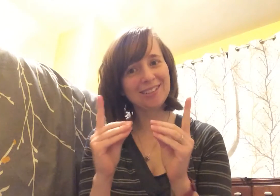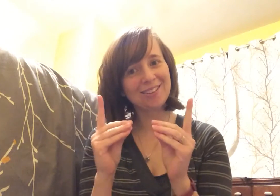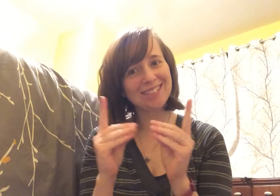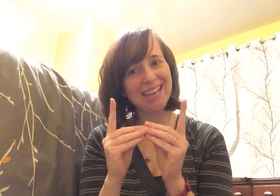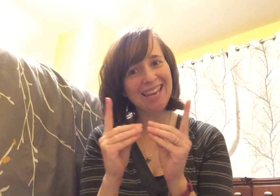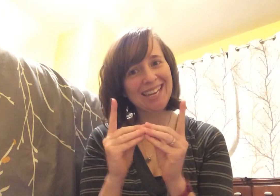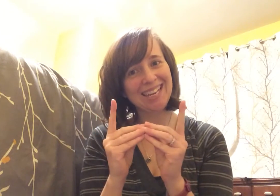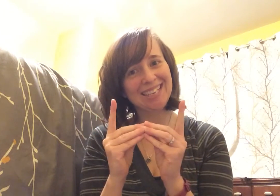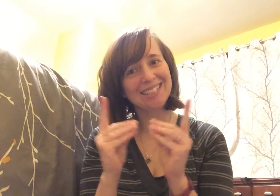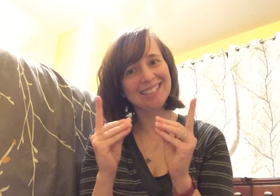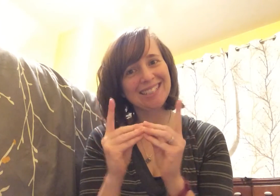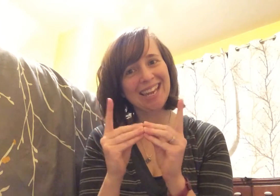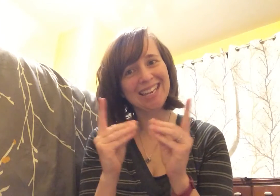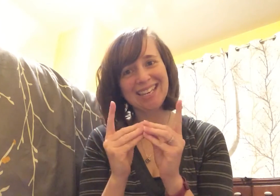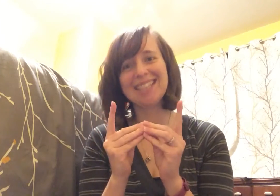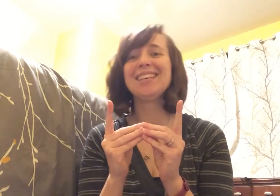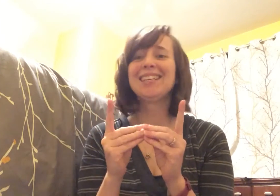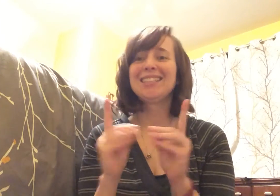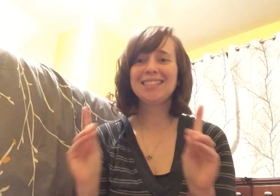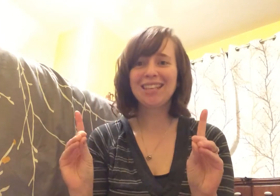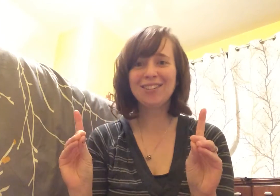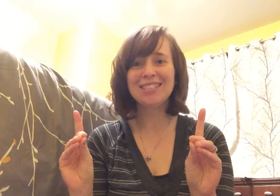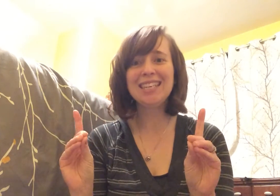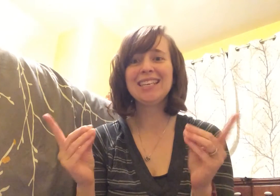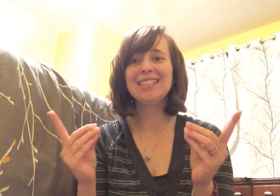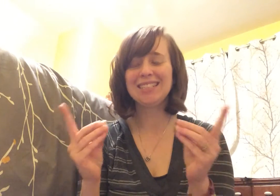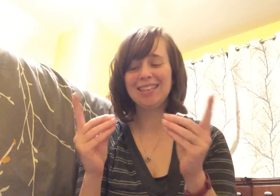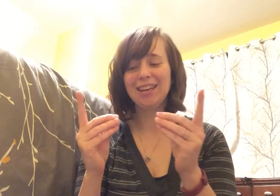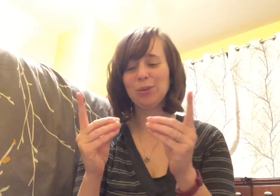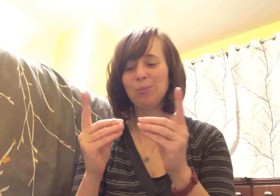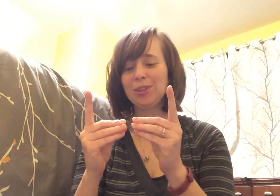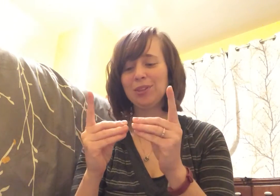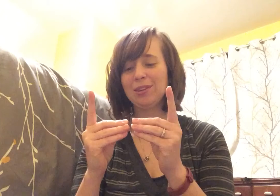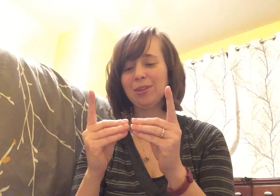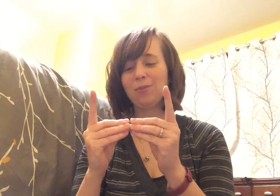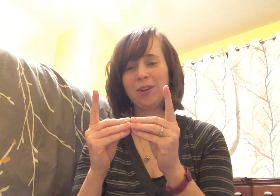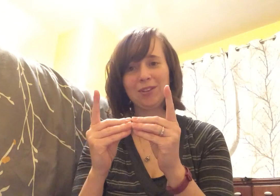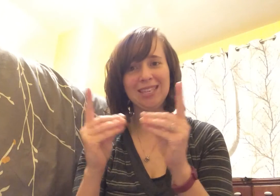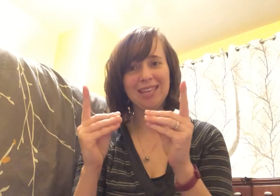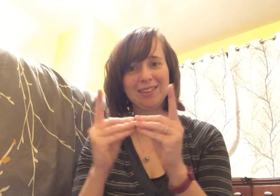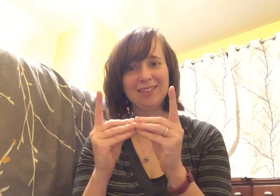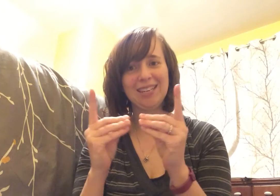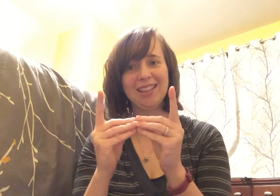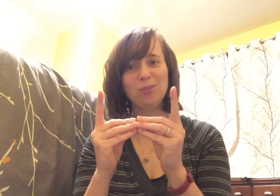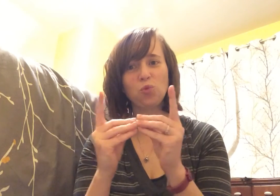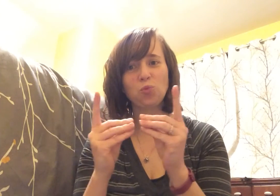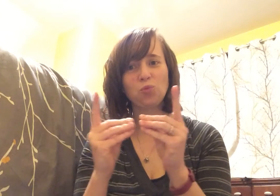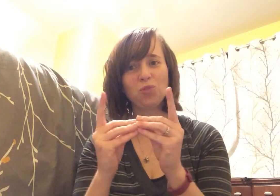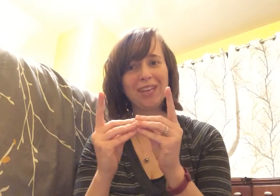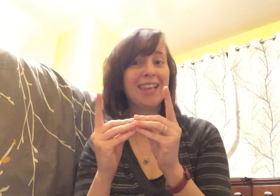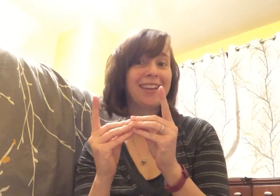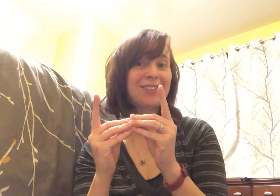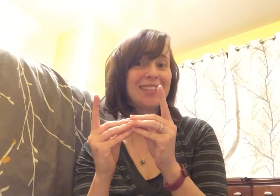go dating. This letter D's, and you kind of point the other fingers together, kind of like little